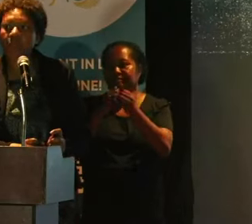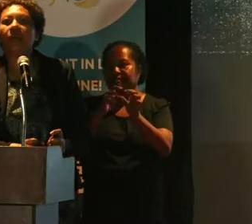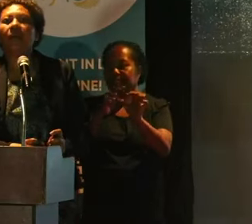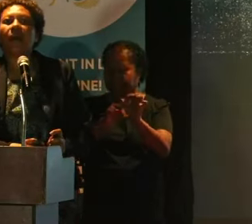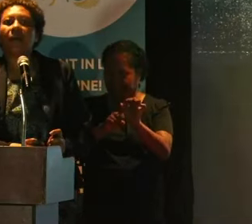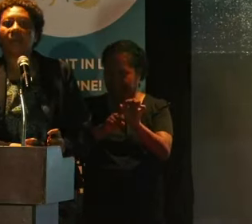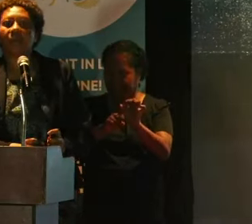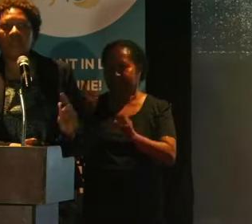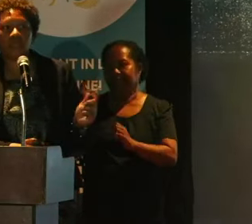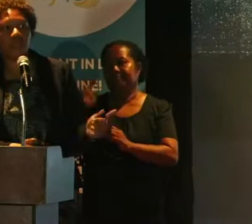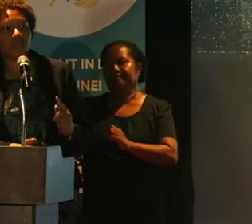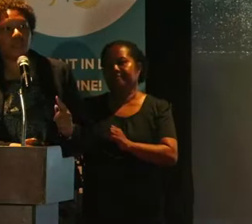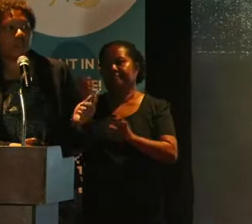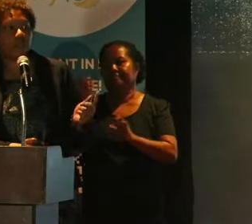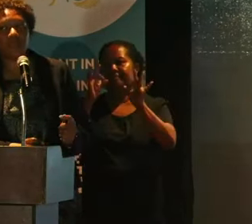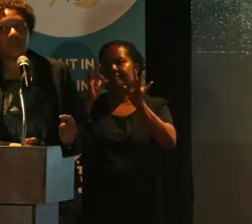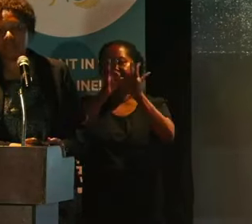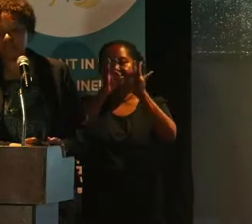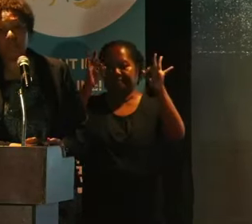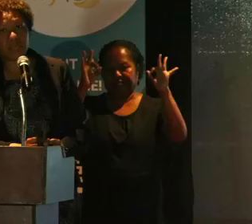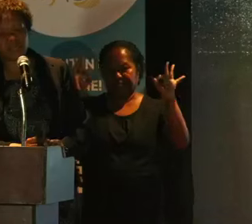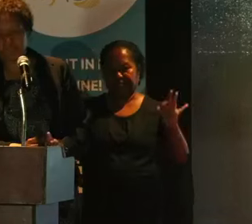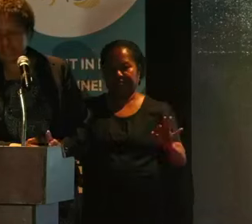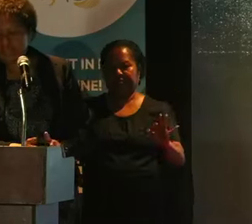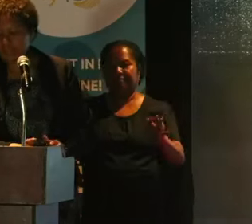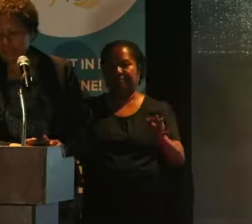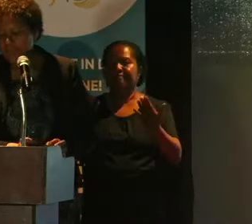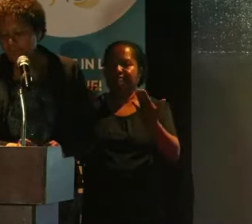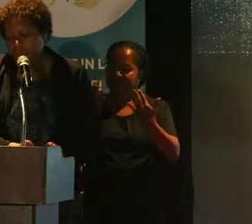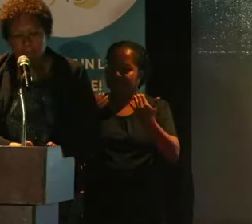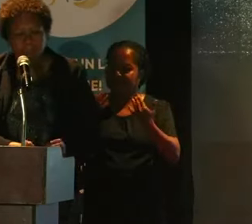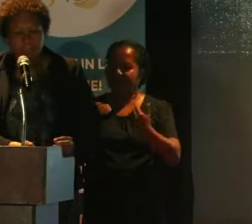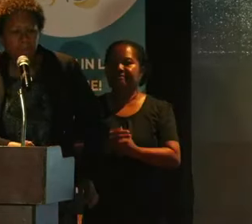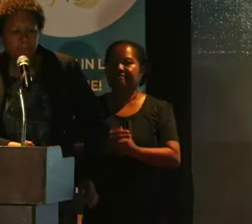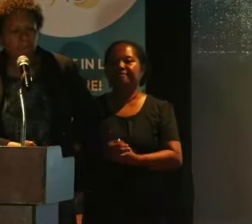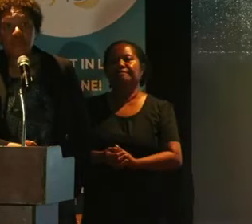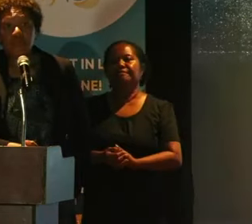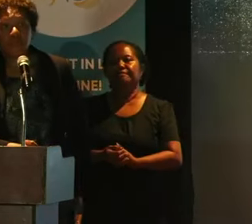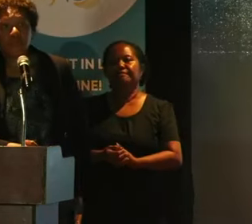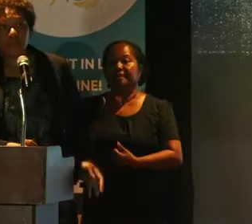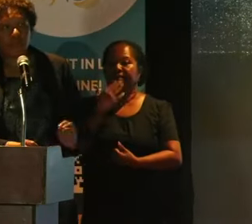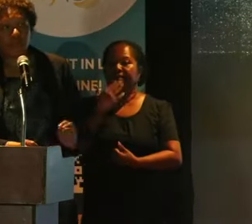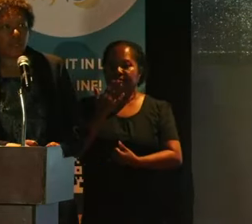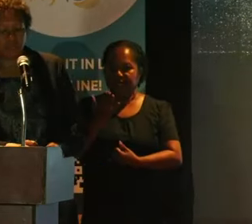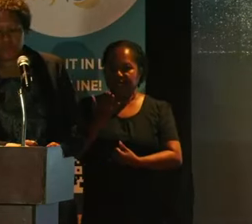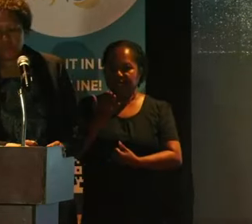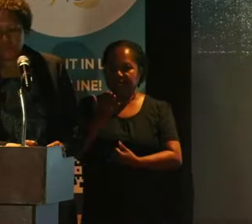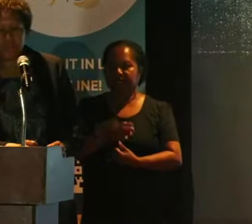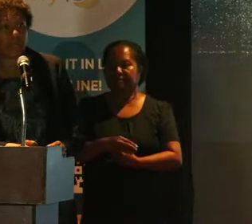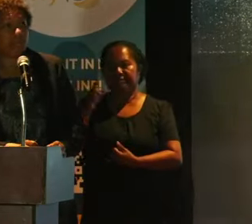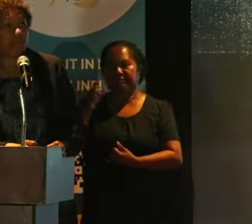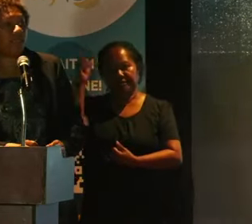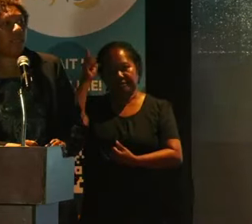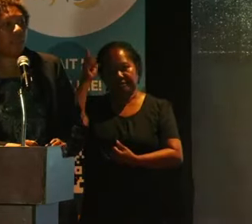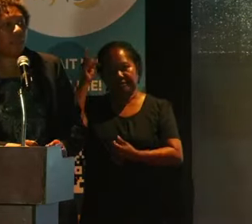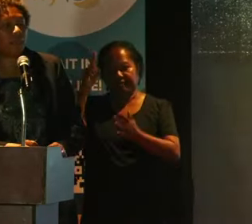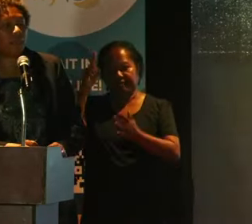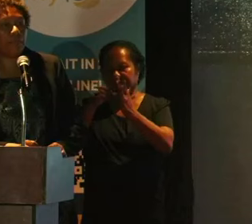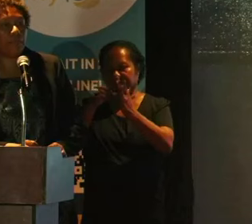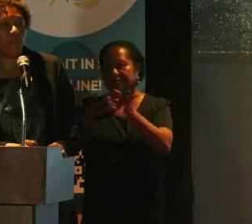you. Keep that going. We welcome the feedback that we get. Thank you to Commissioner General for IRC,